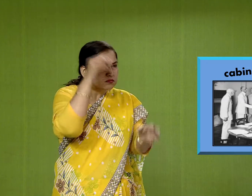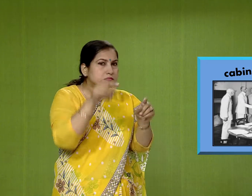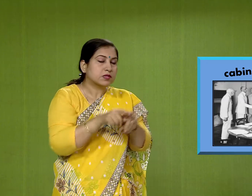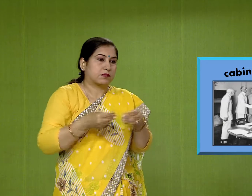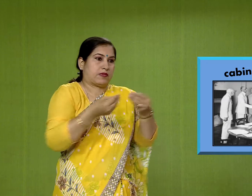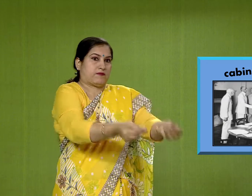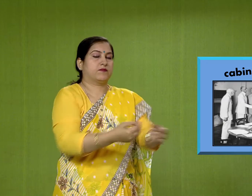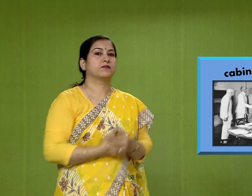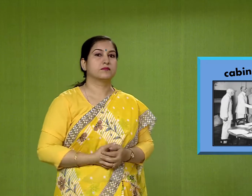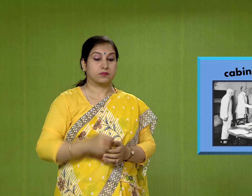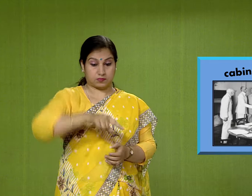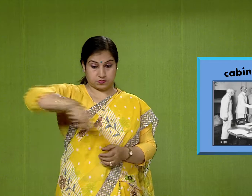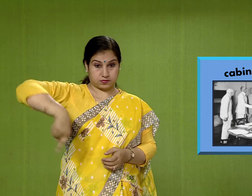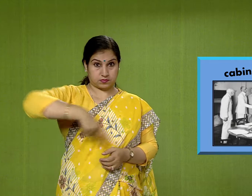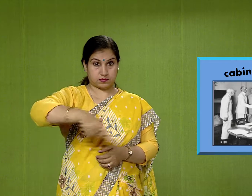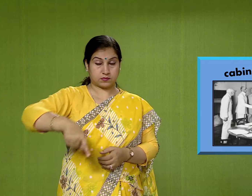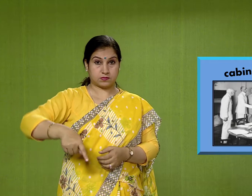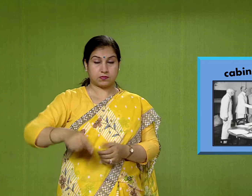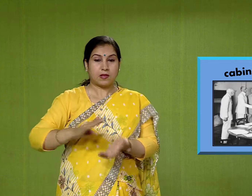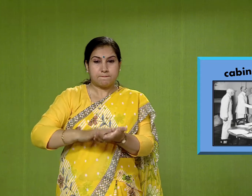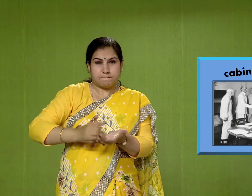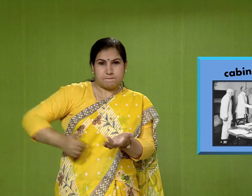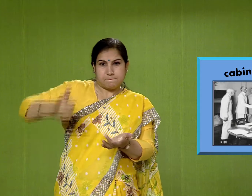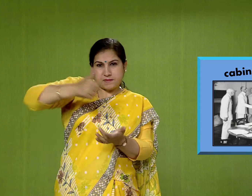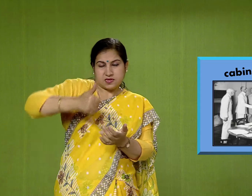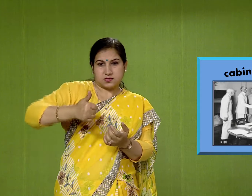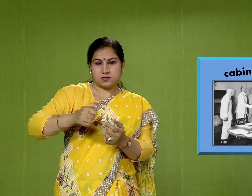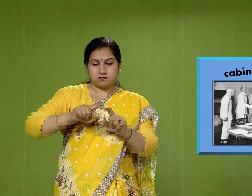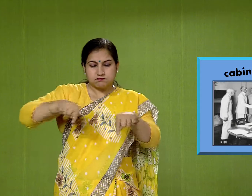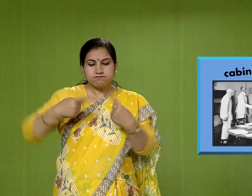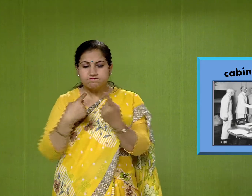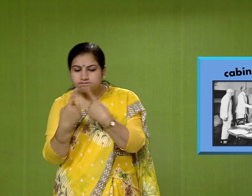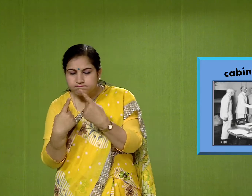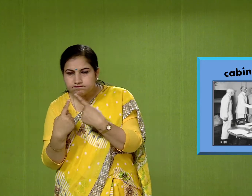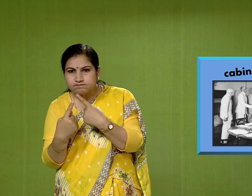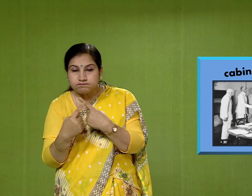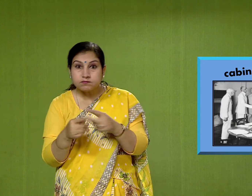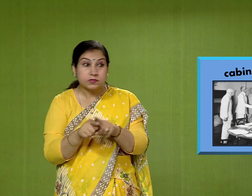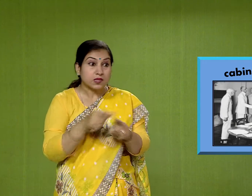The cabinet mission held talks with all the important political leaders